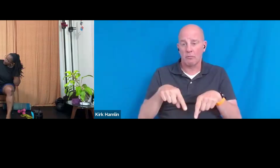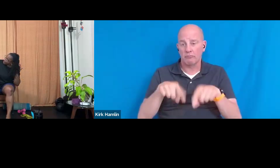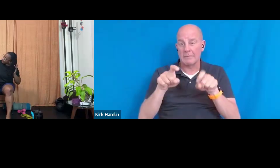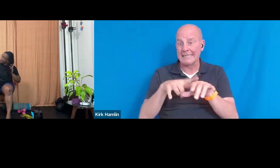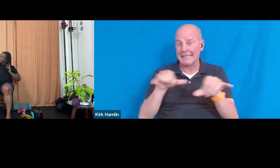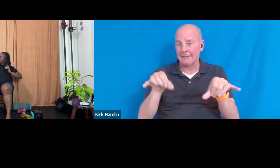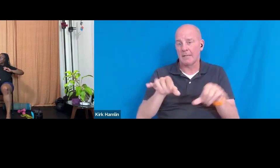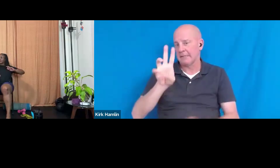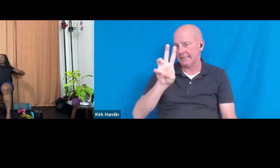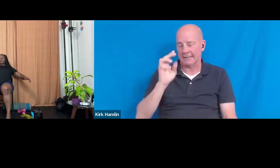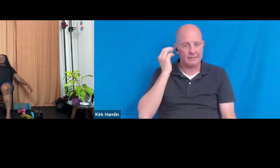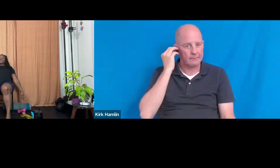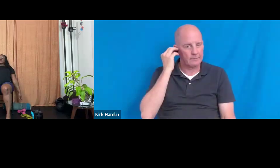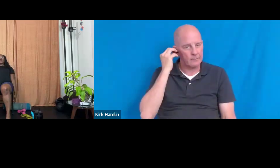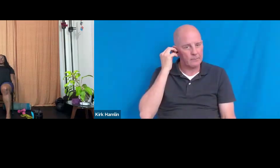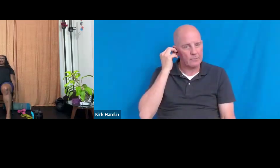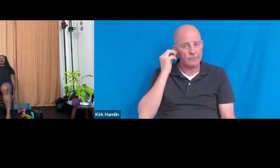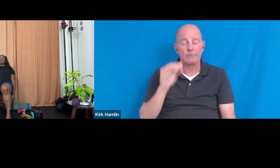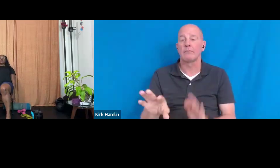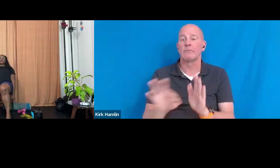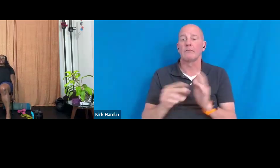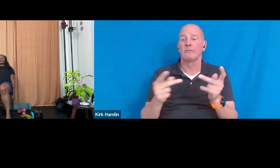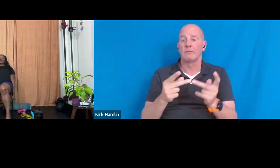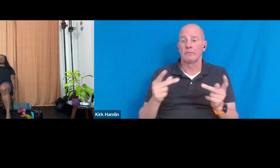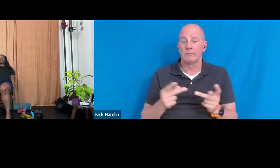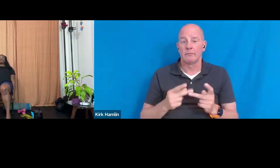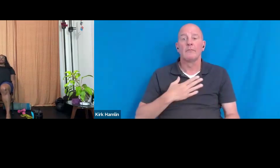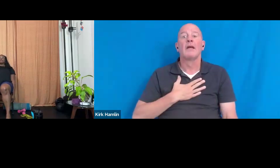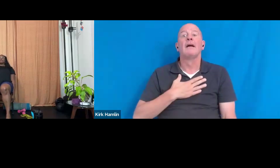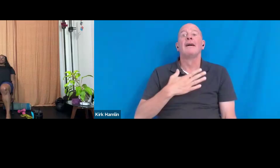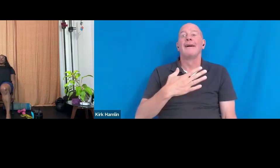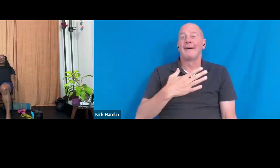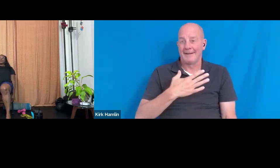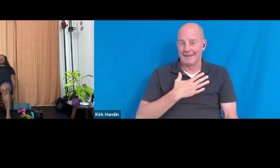time. Okay, so pick your position, get set up, breathe.